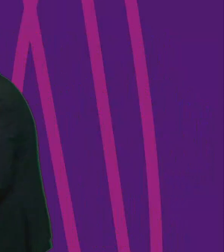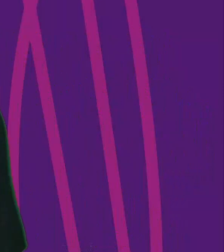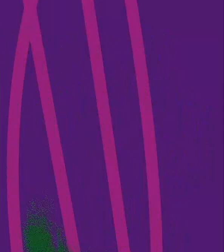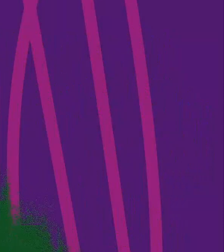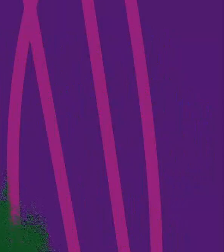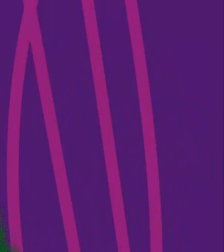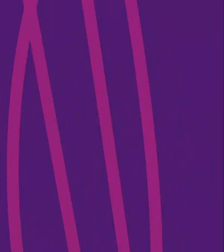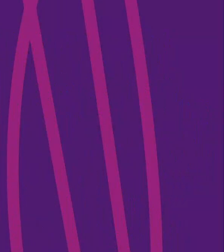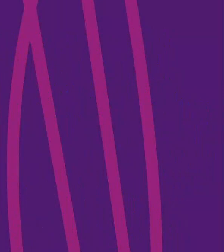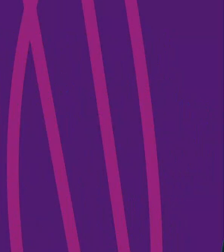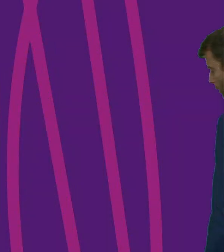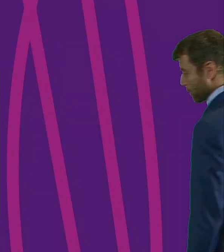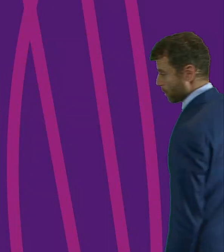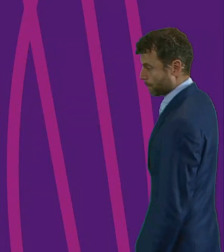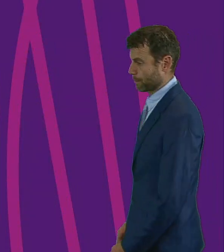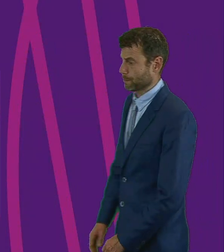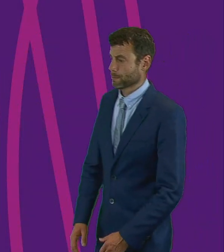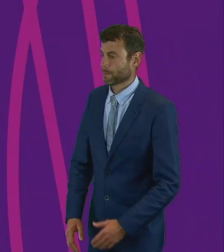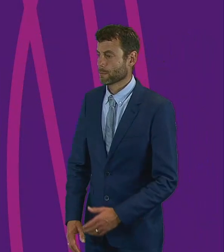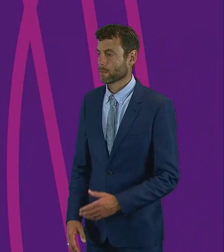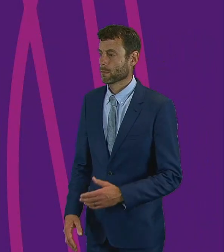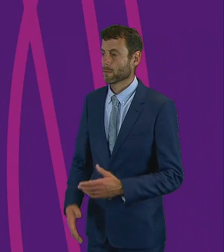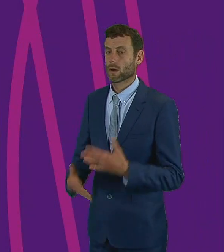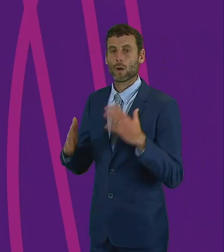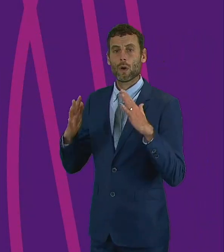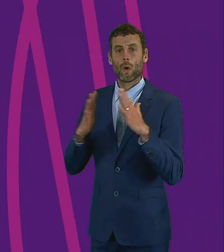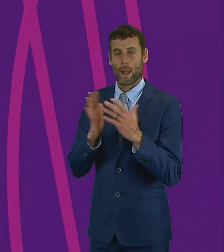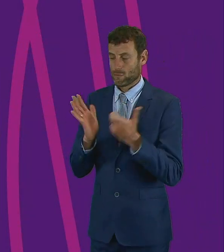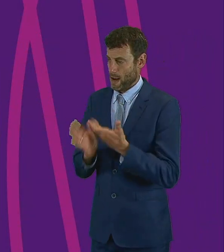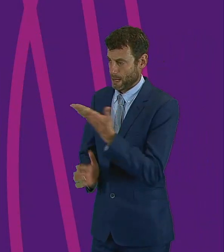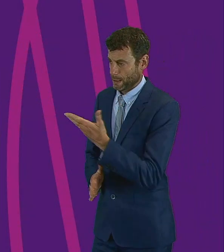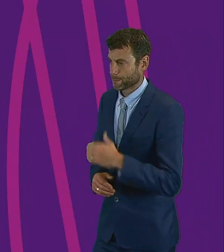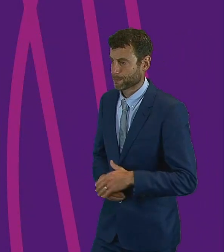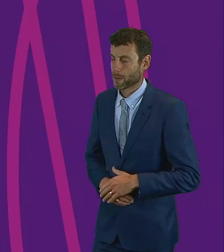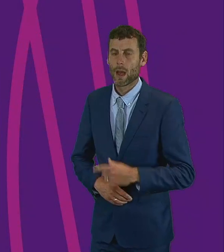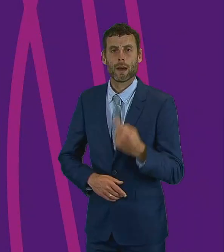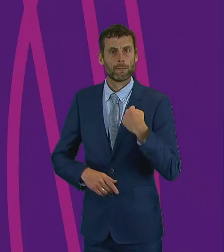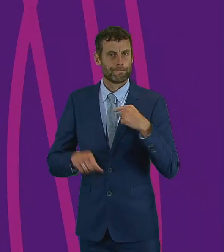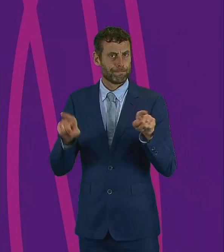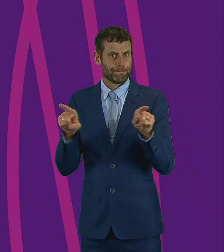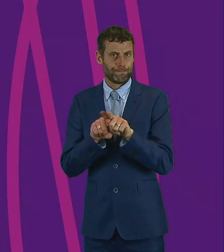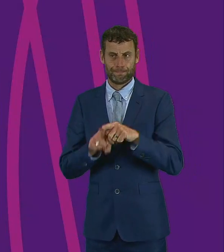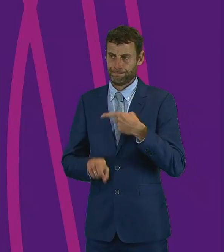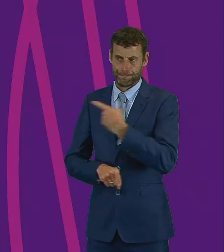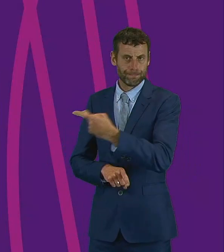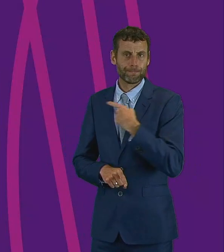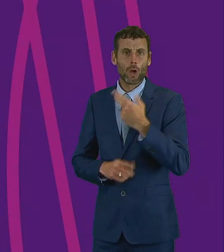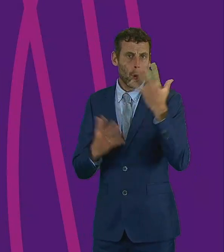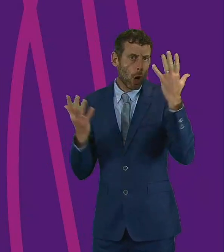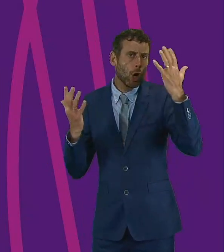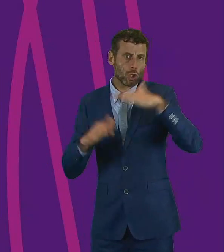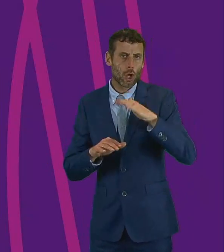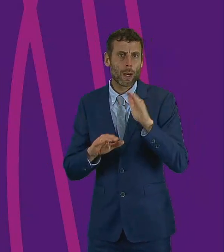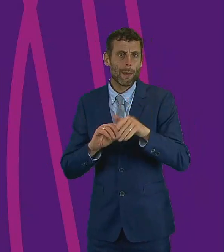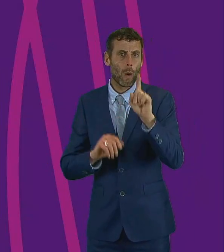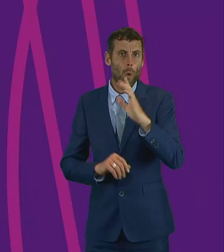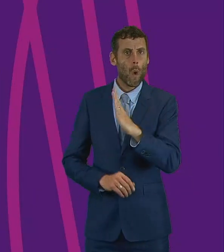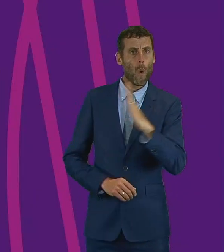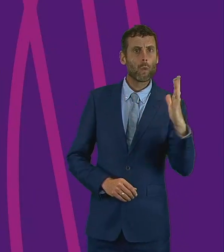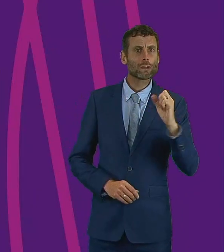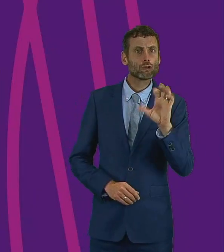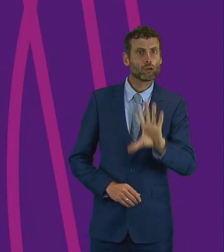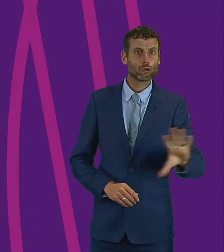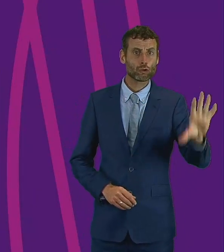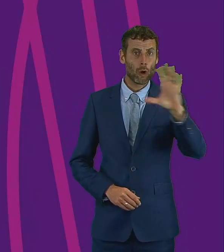Rennie. I share the First Minister's concern about the recent outbreaks too. infection rates in the west of Scotland are